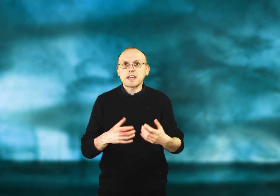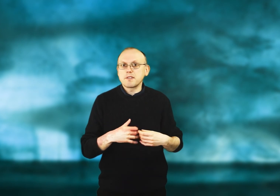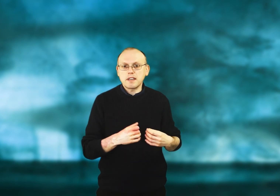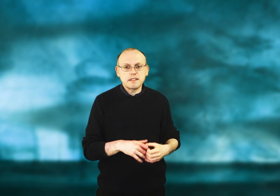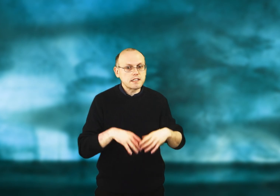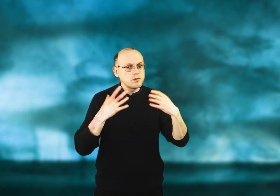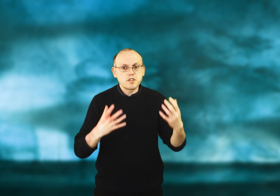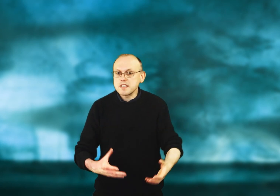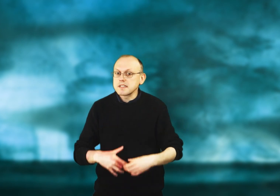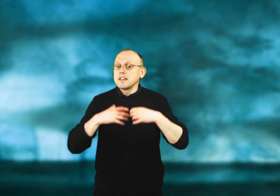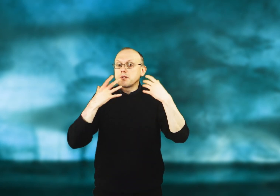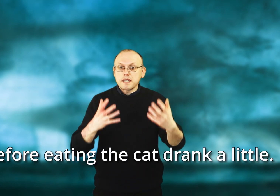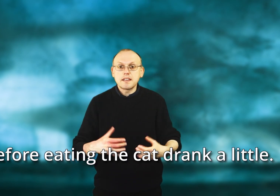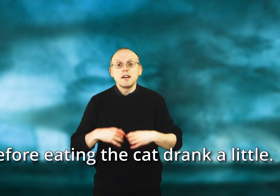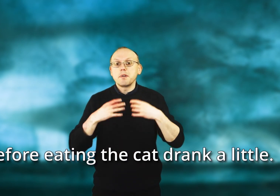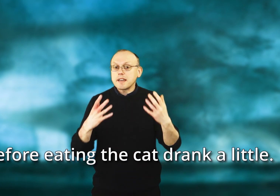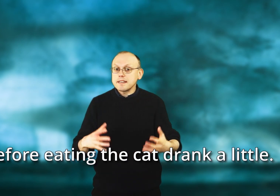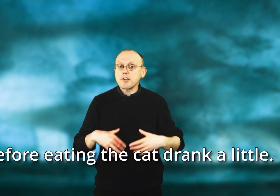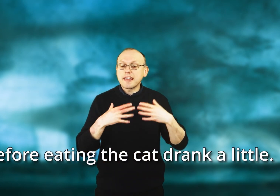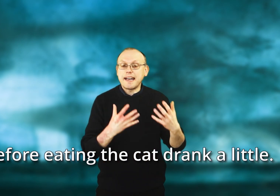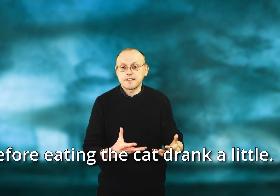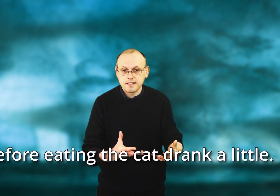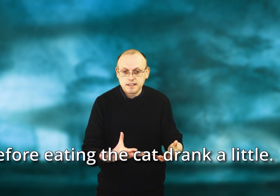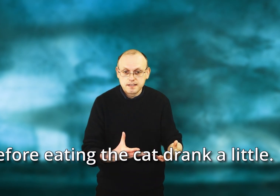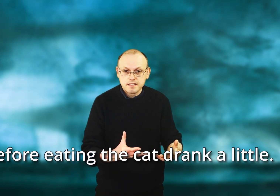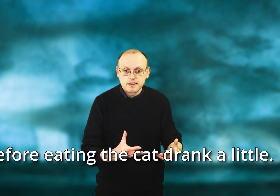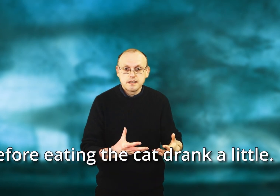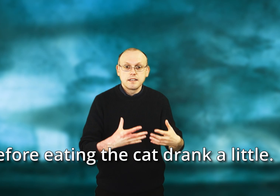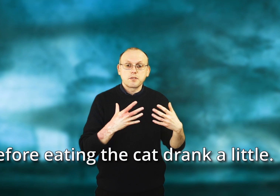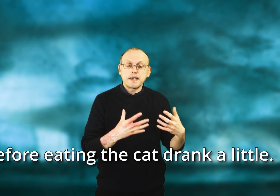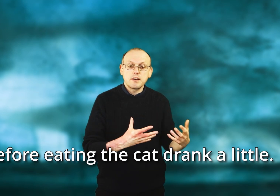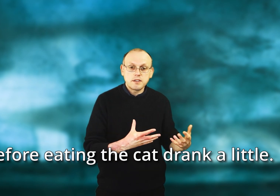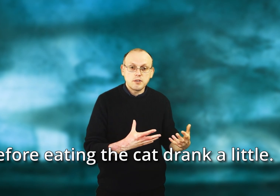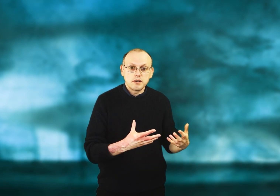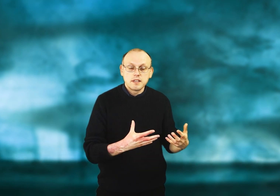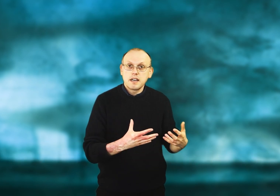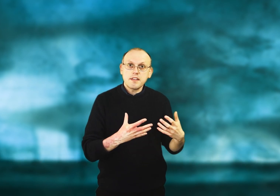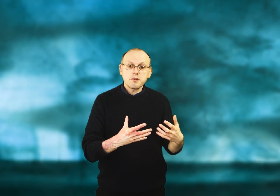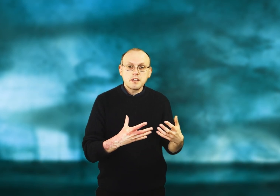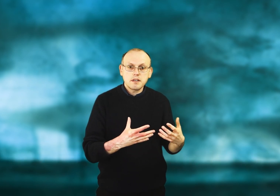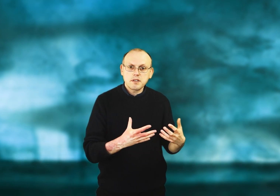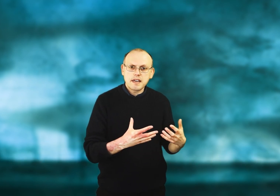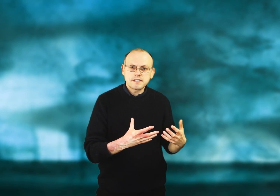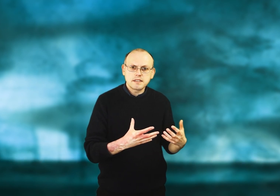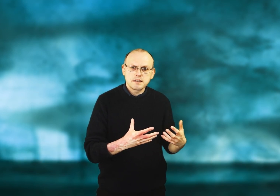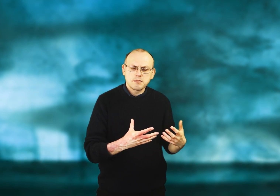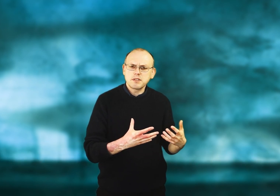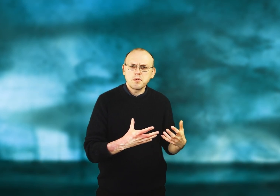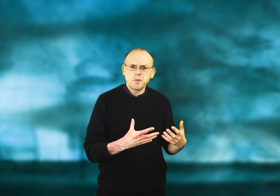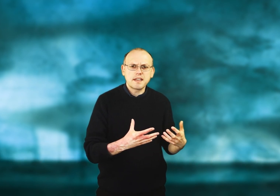after eating, so we just read, before eating the cat, drank a little. And then the reader realizes, wait a moment, that doesn't